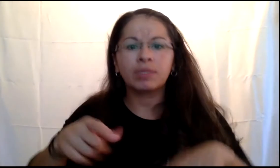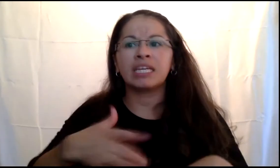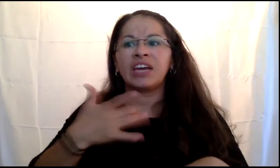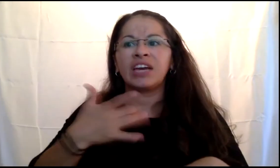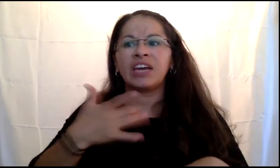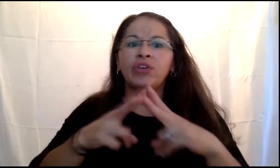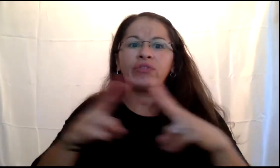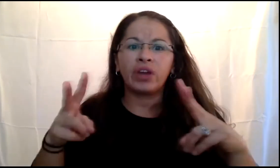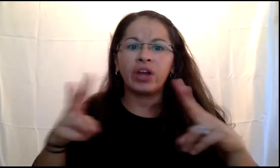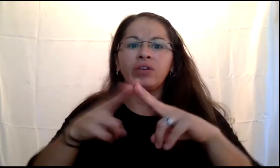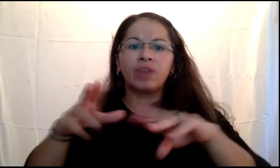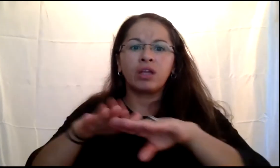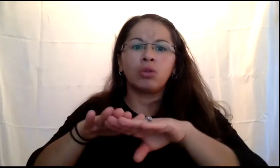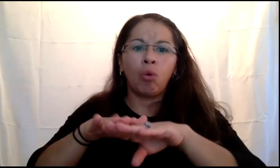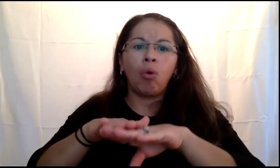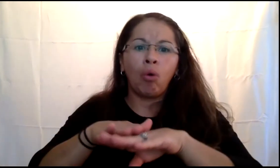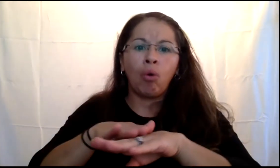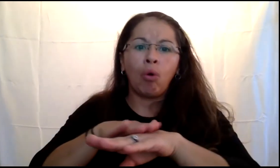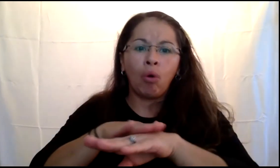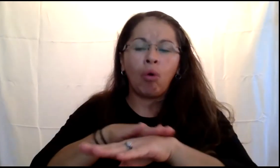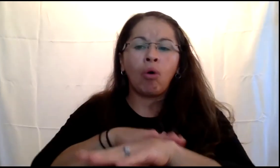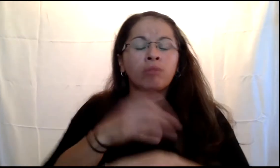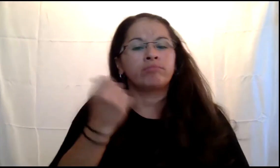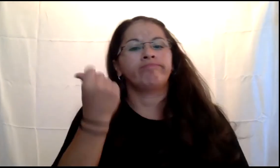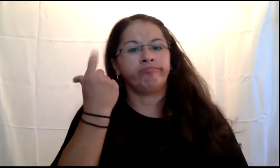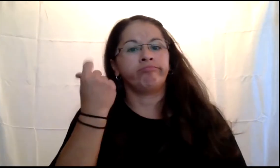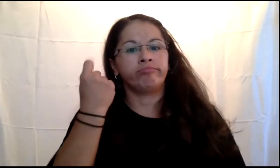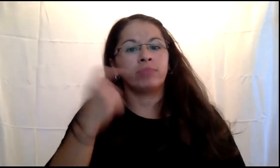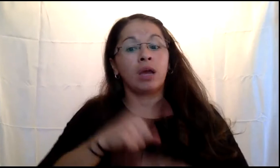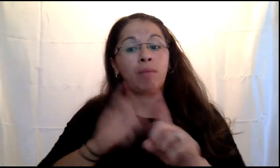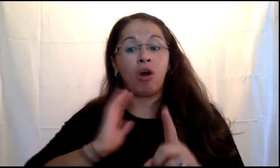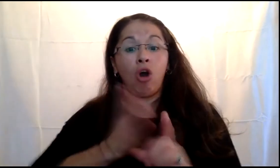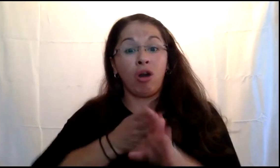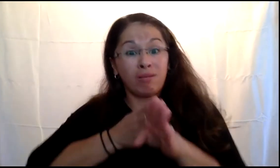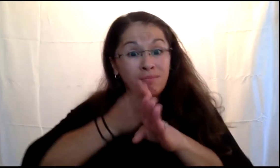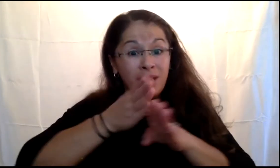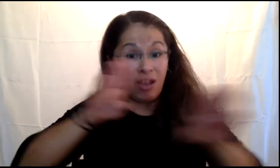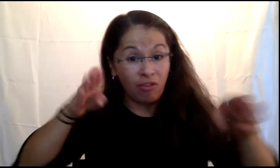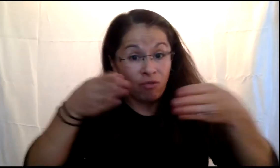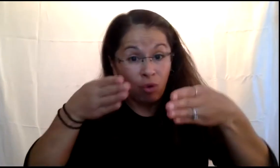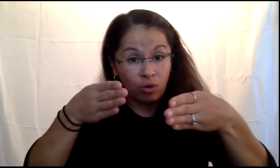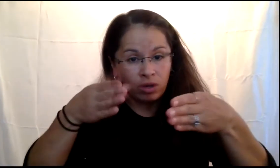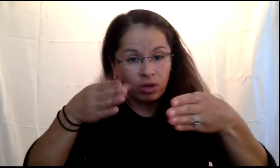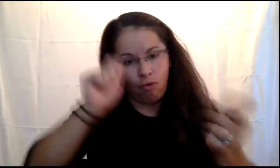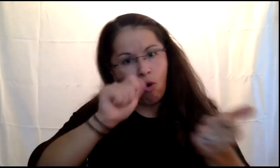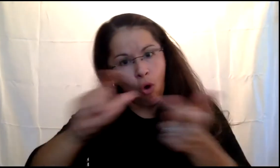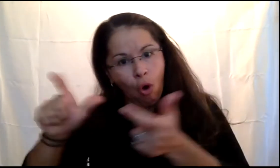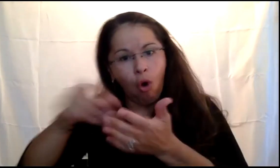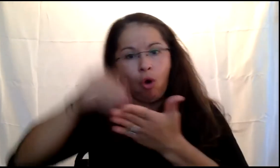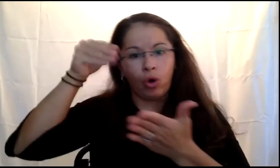But, you know, our primary focus is on you and on your health, on your